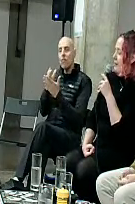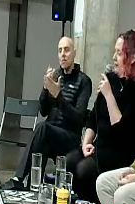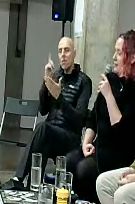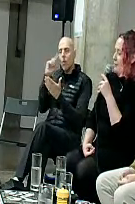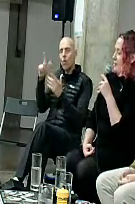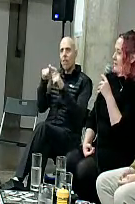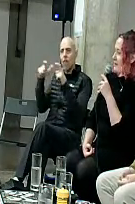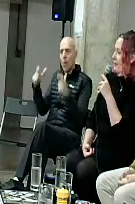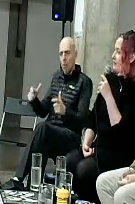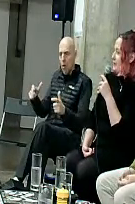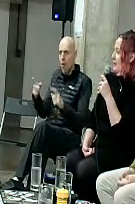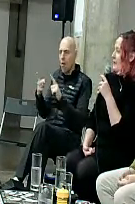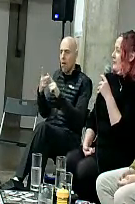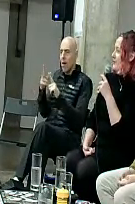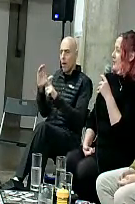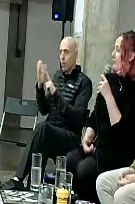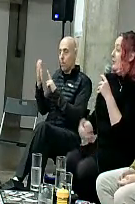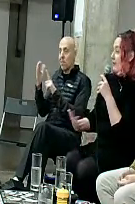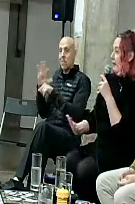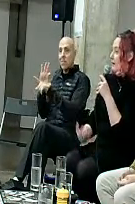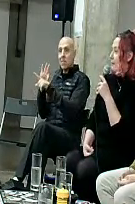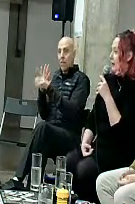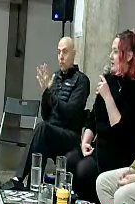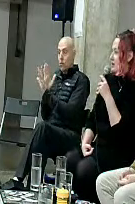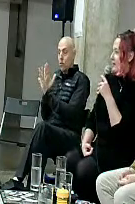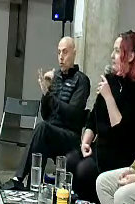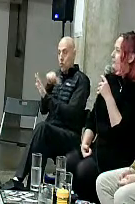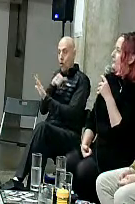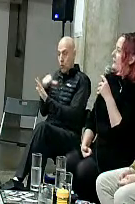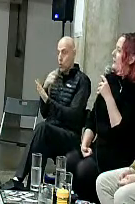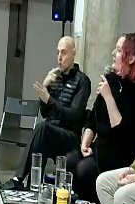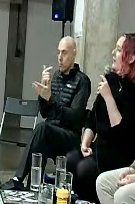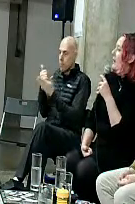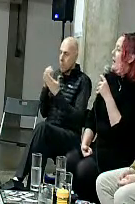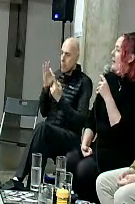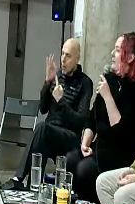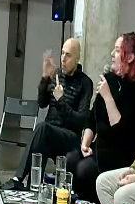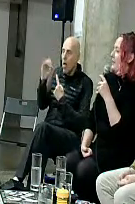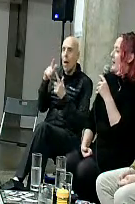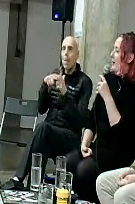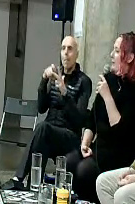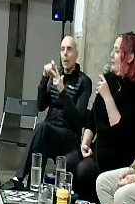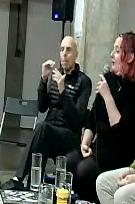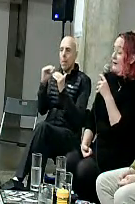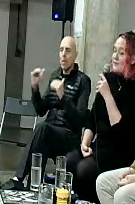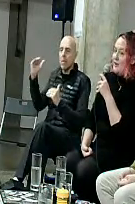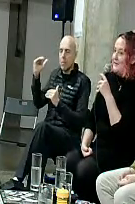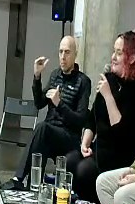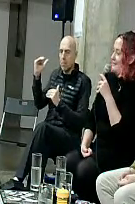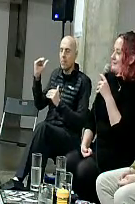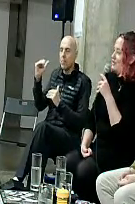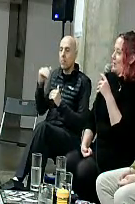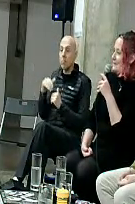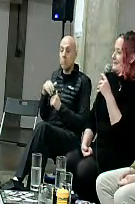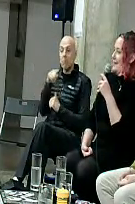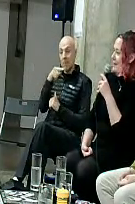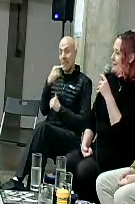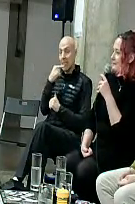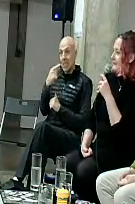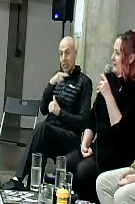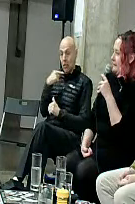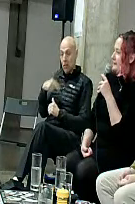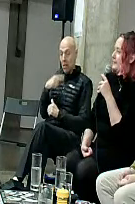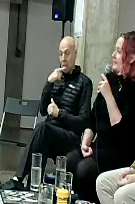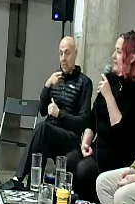Framework, and her community psychiatric nurse to put that application in. There were, as China said,